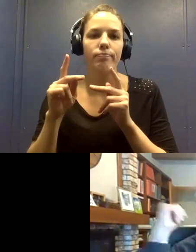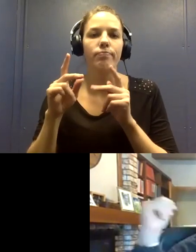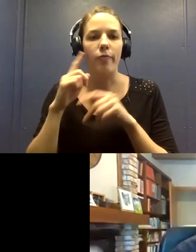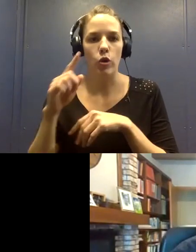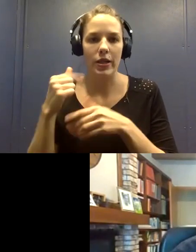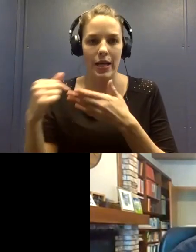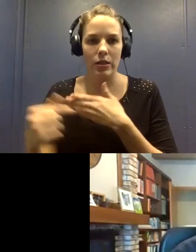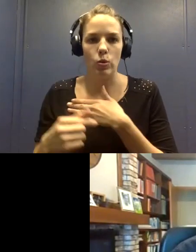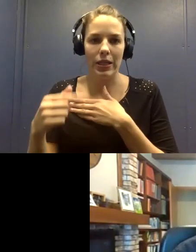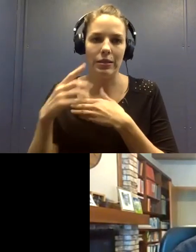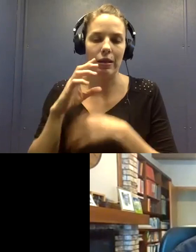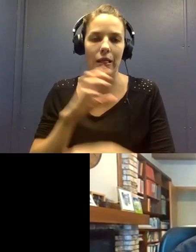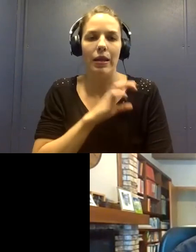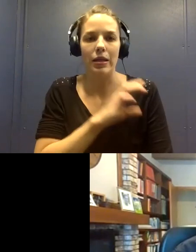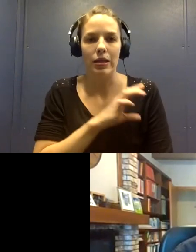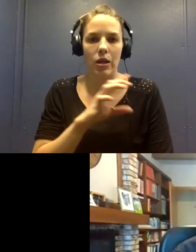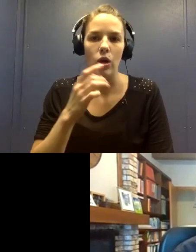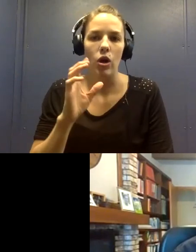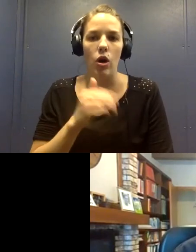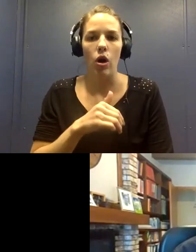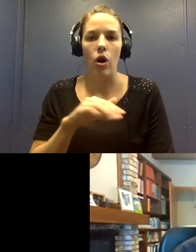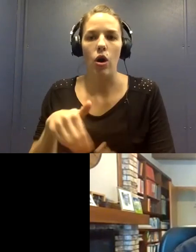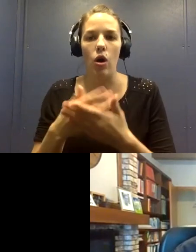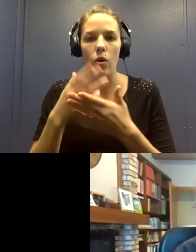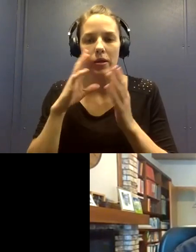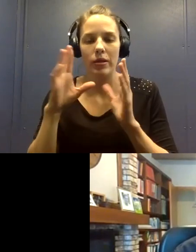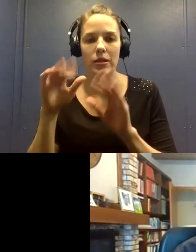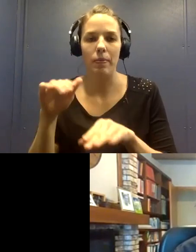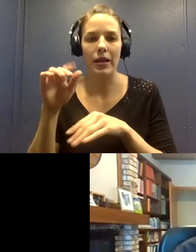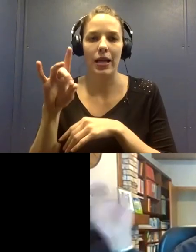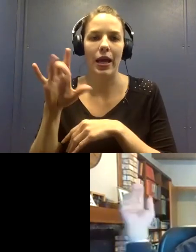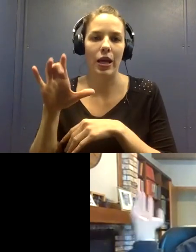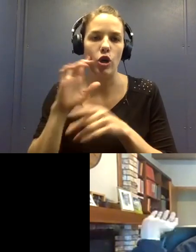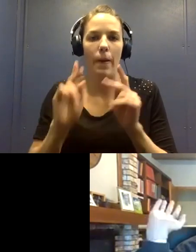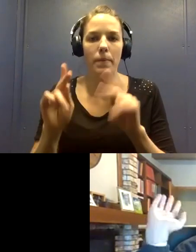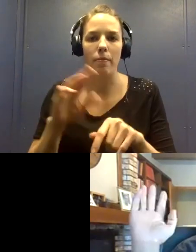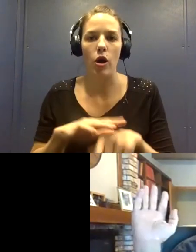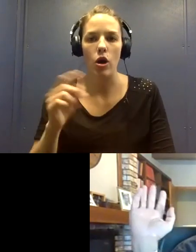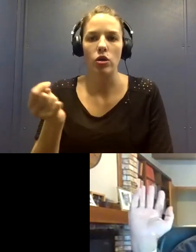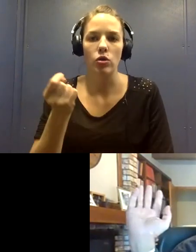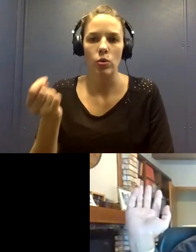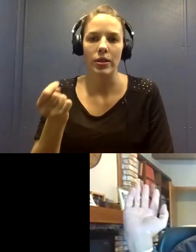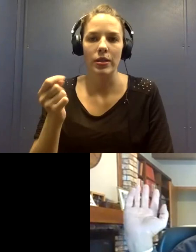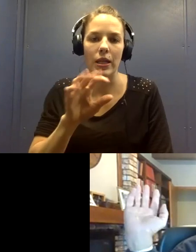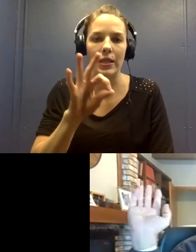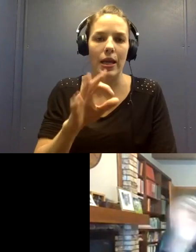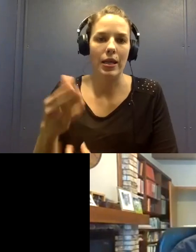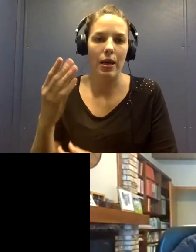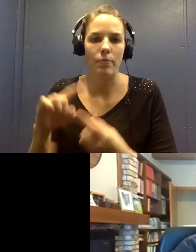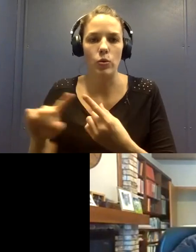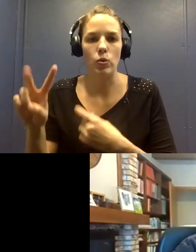week's clinic. In all, we expect to vaccinate 800 people on Tuesday between 9 a.m. and 2